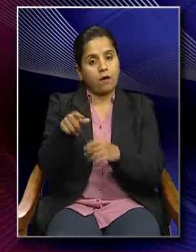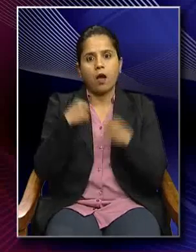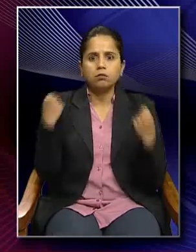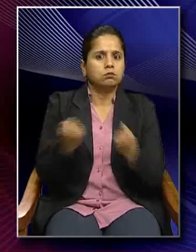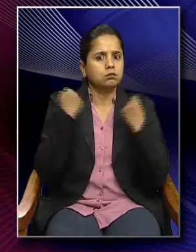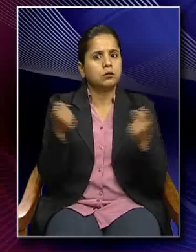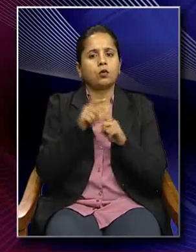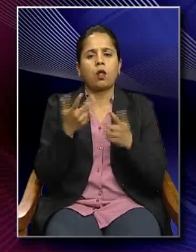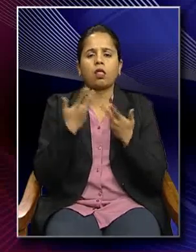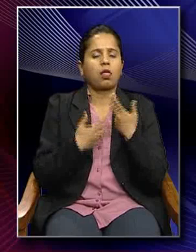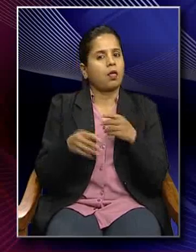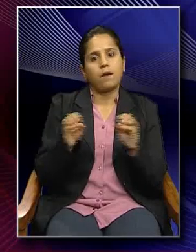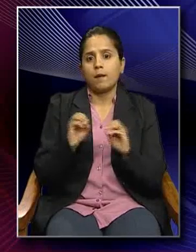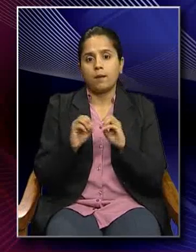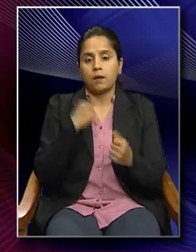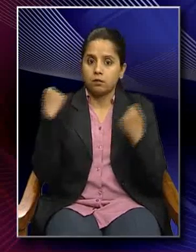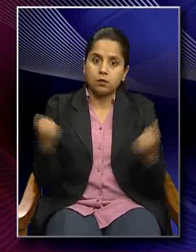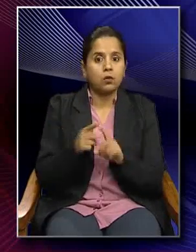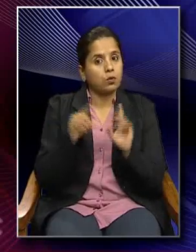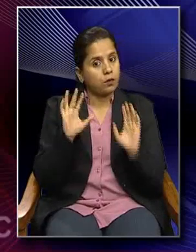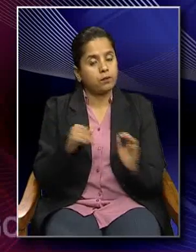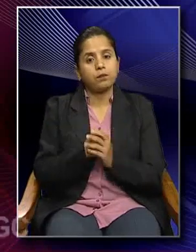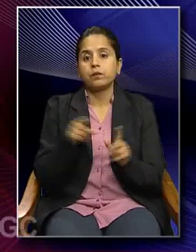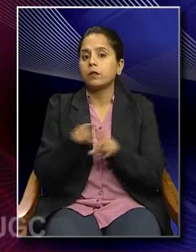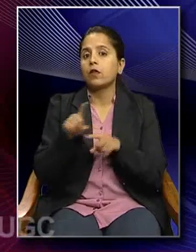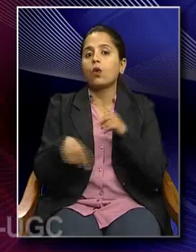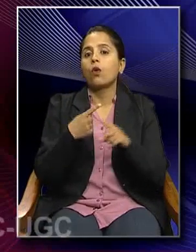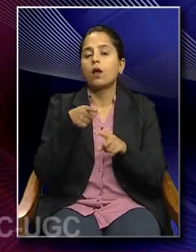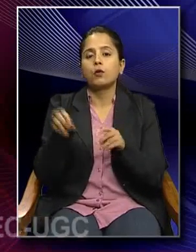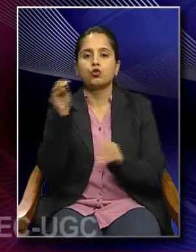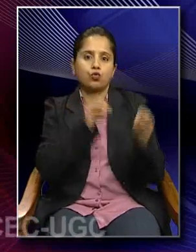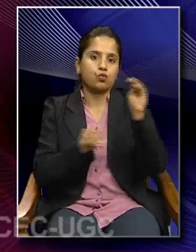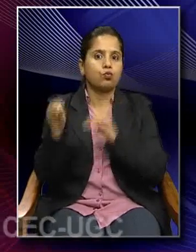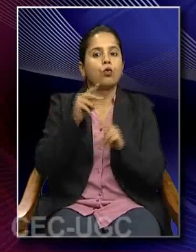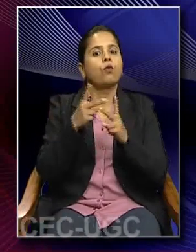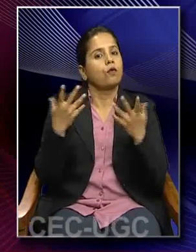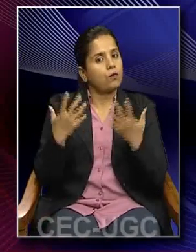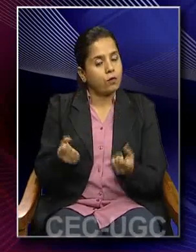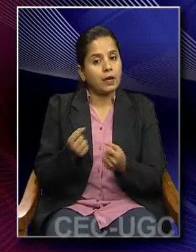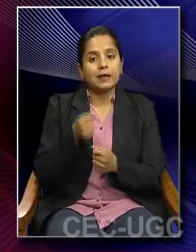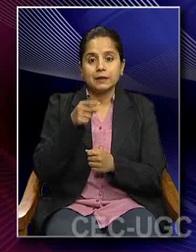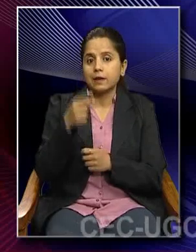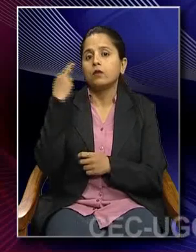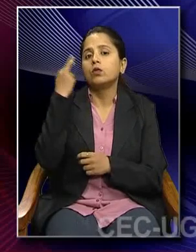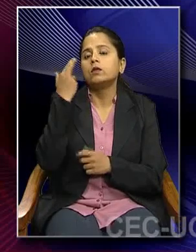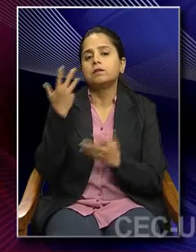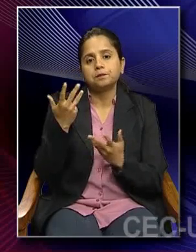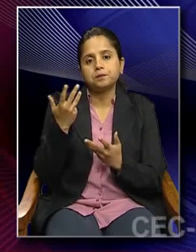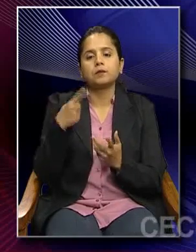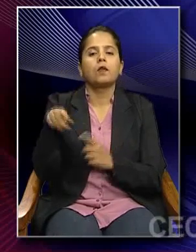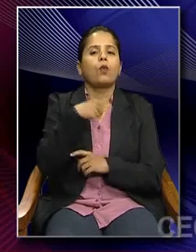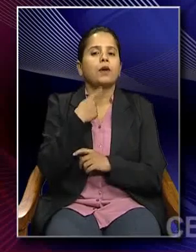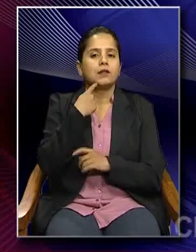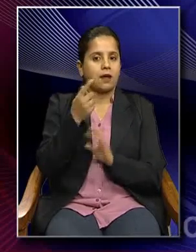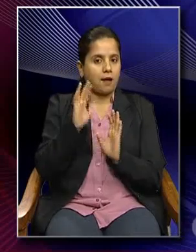active and also about the mobility. So that is why we are saying